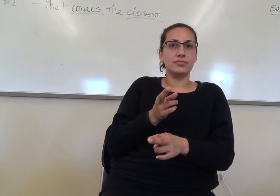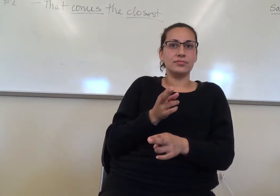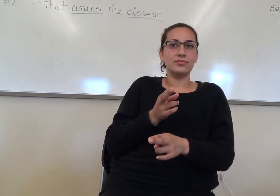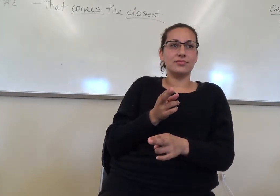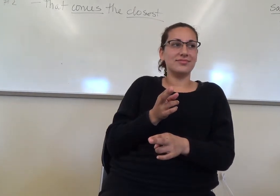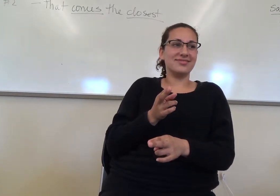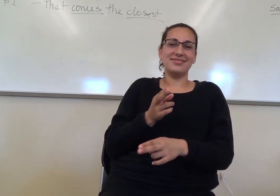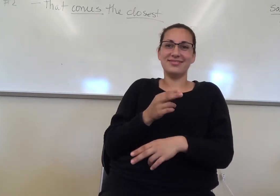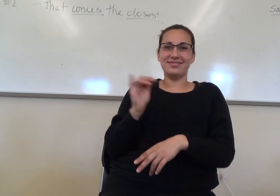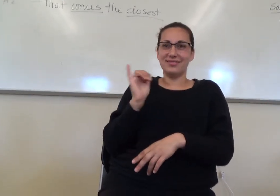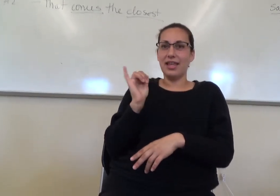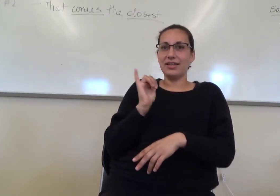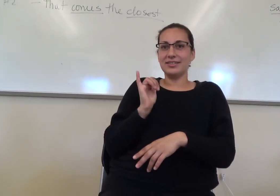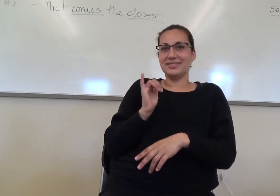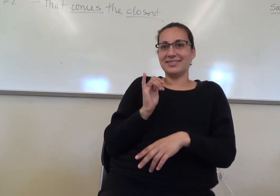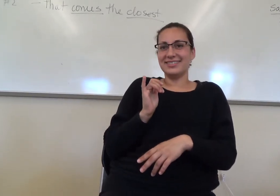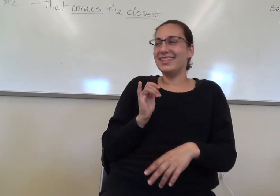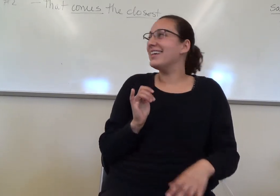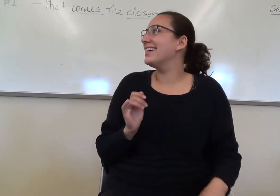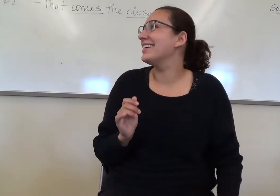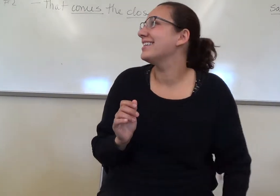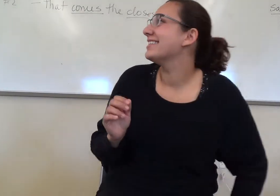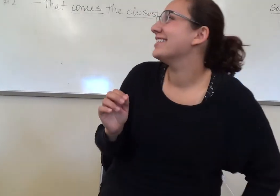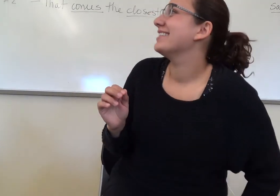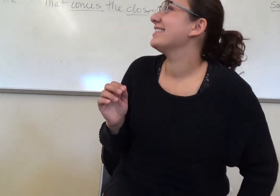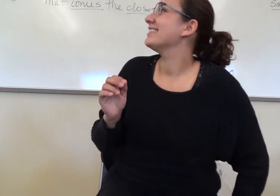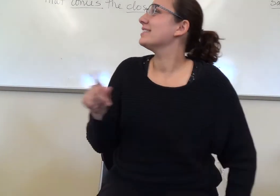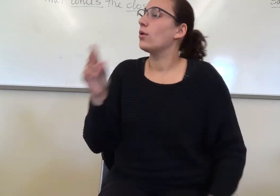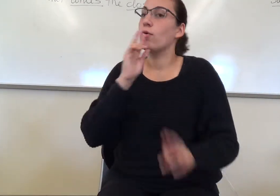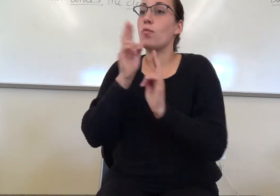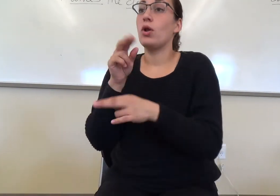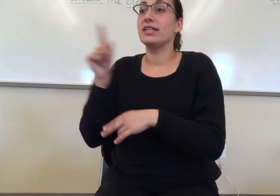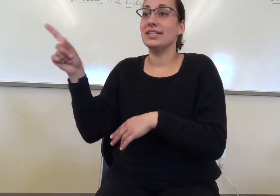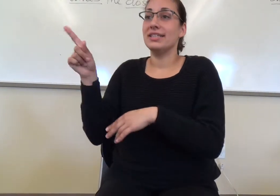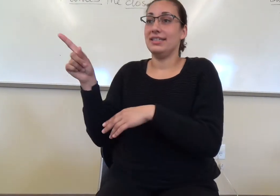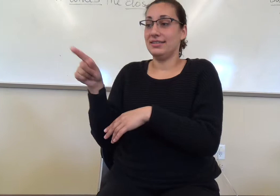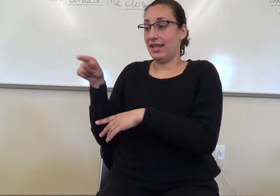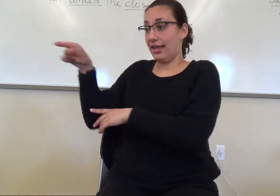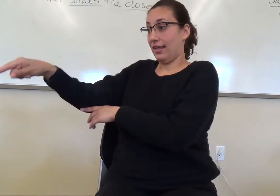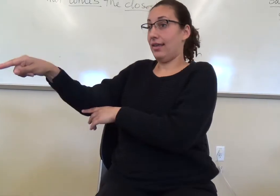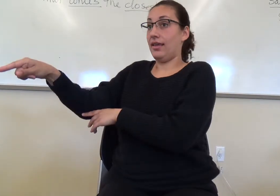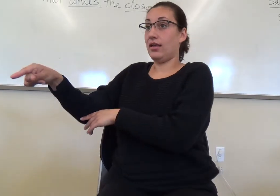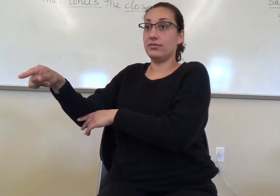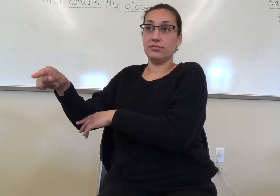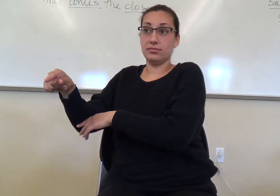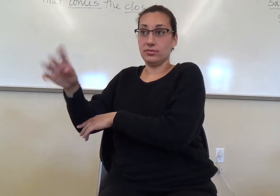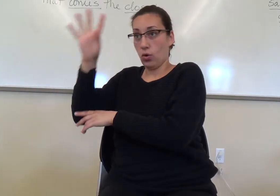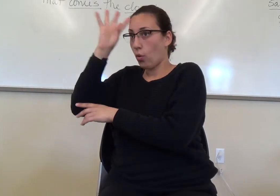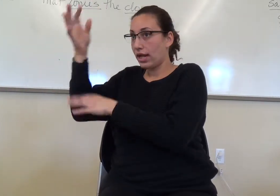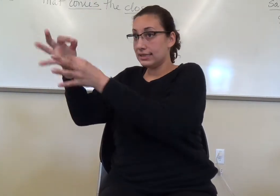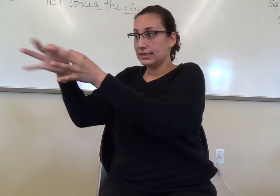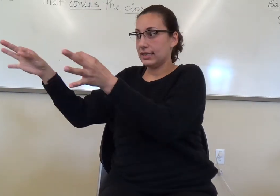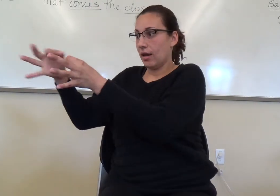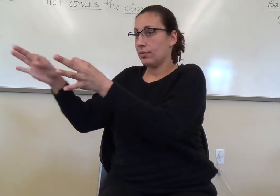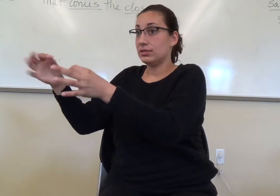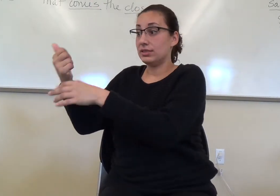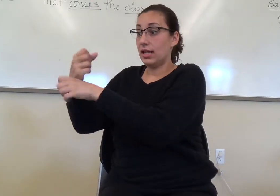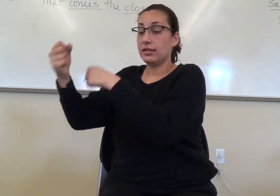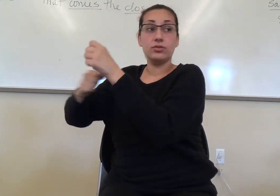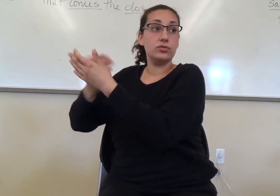insisted that he had made certain statements 10 years earlier, statements she